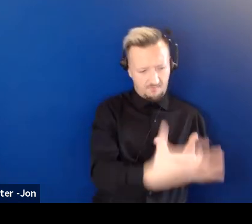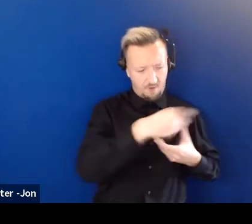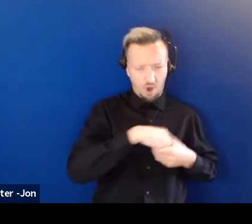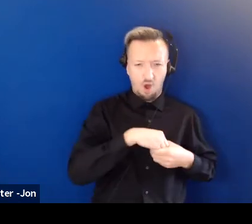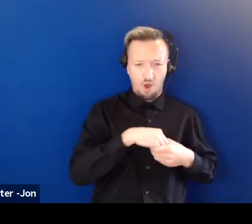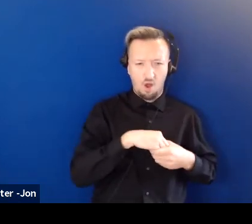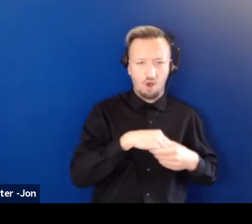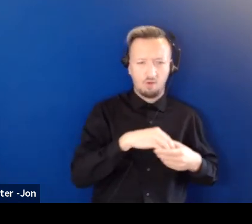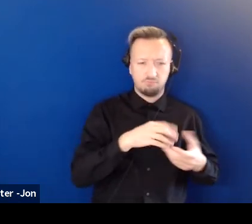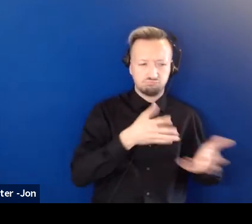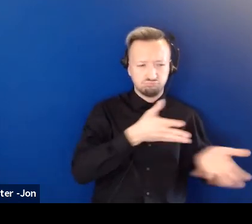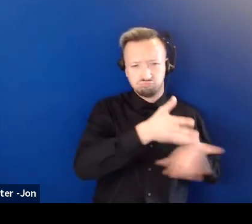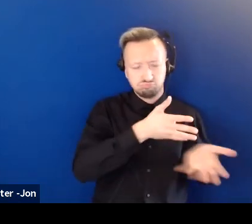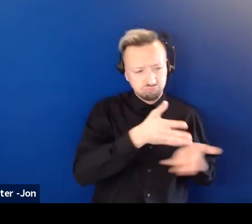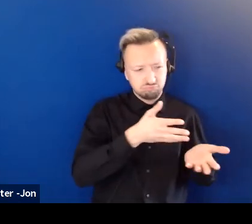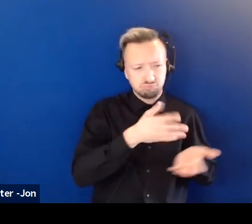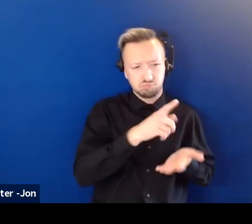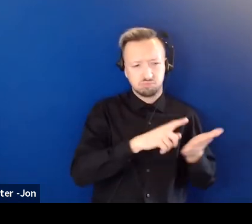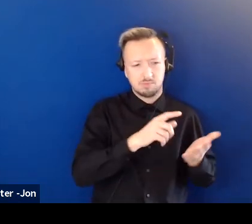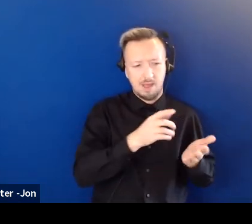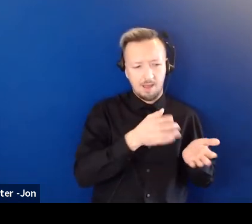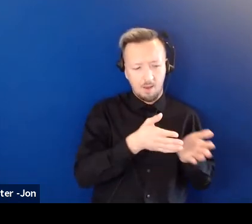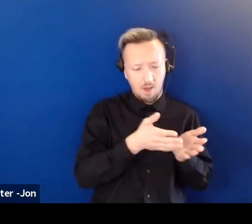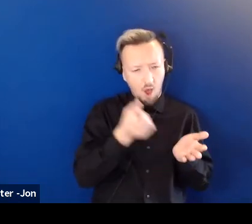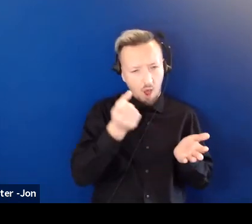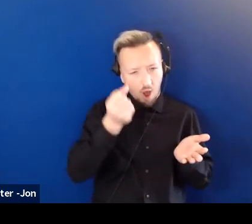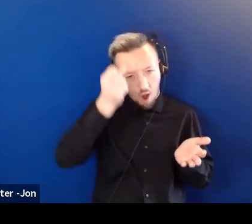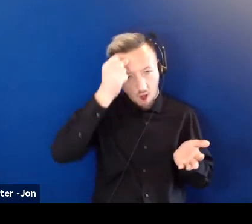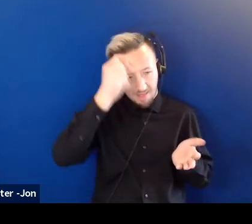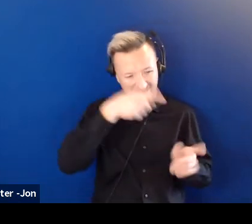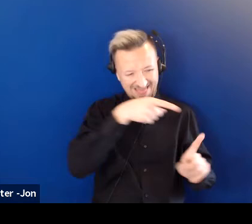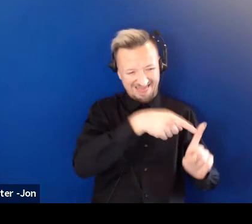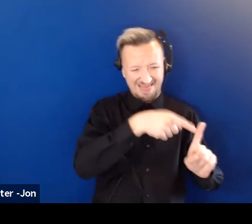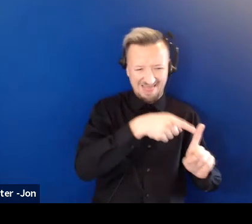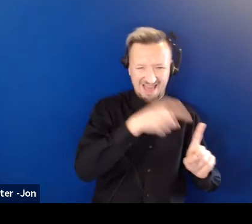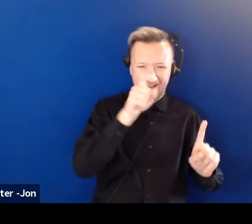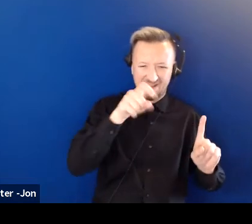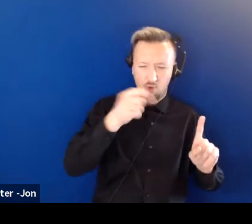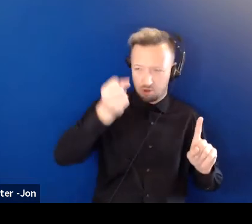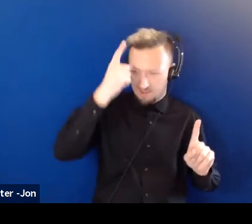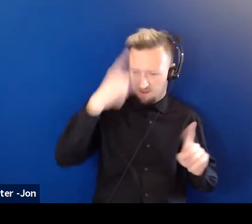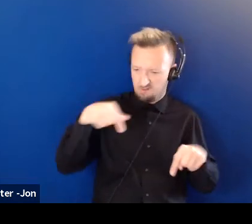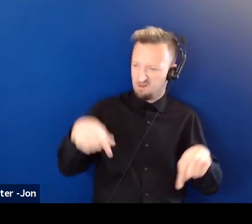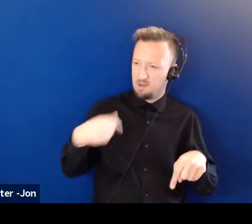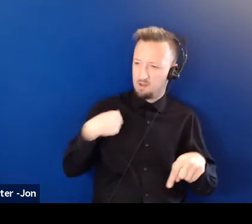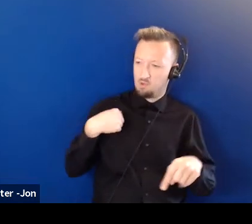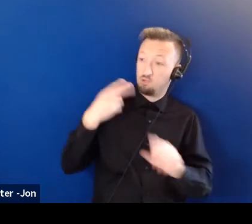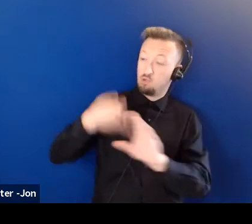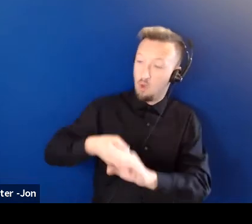meaningful engagement. So understanding why they're in that meeting and what the meeting's